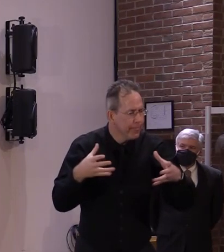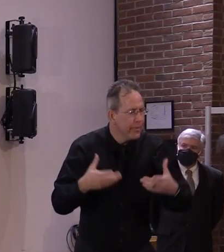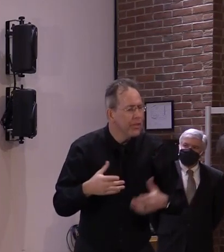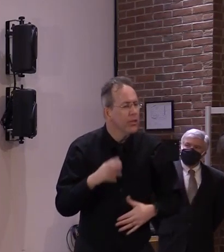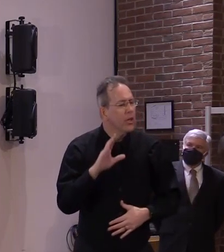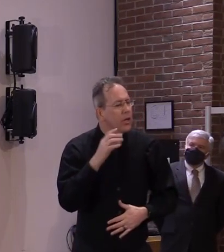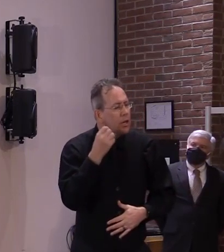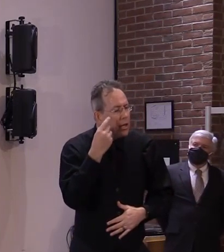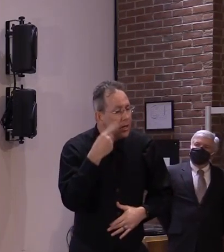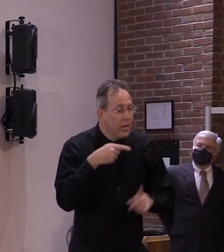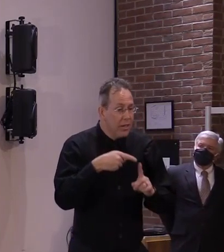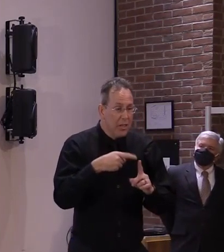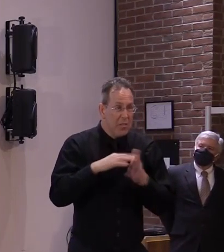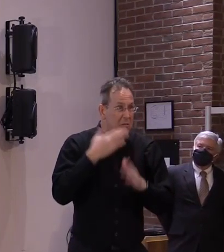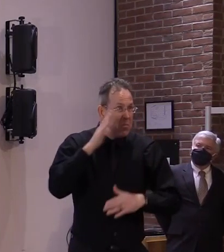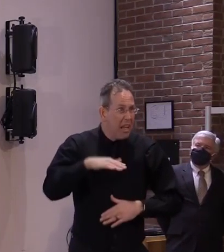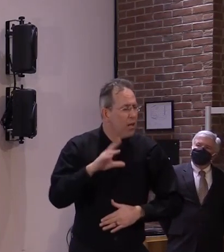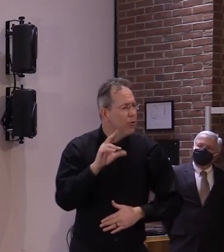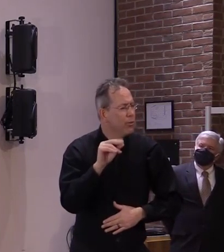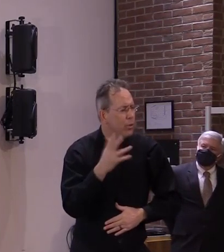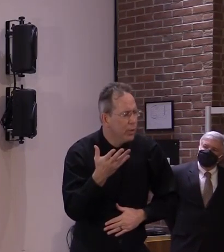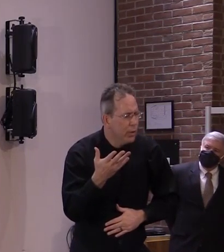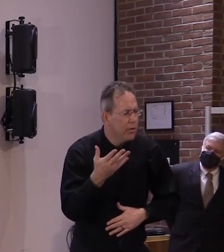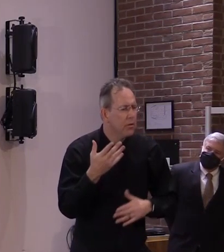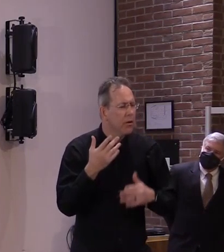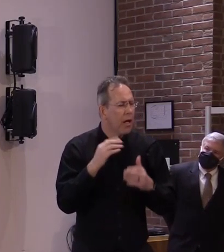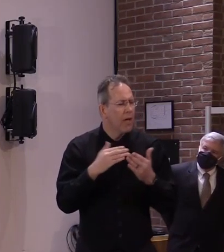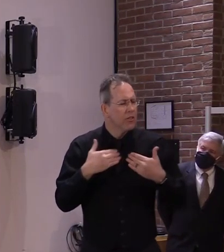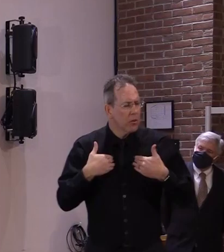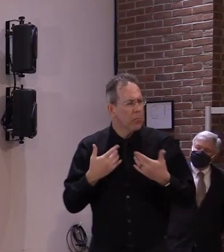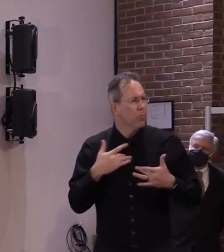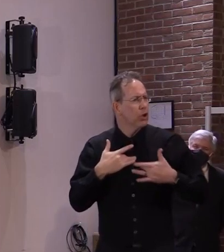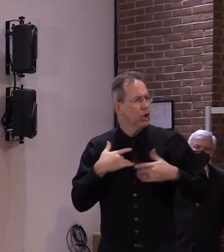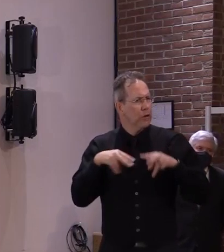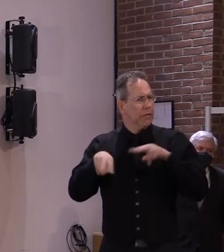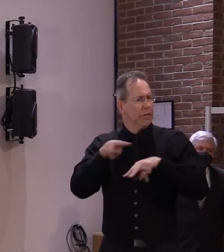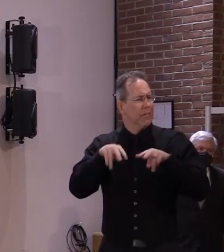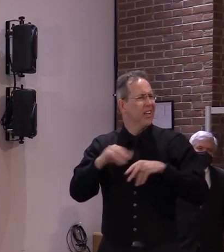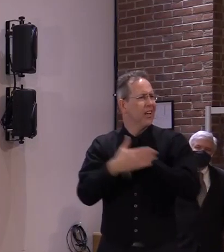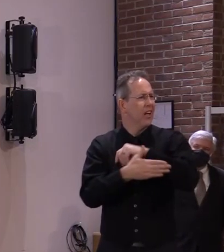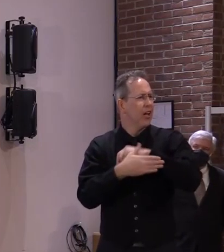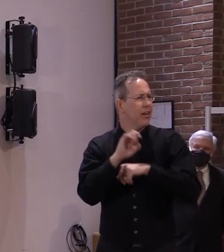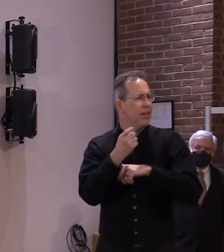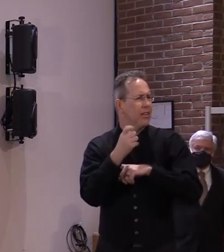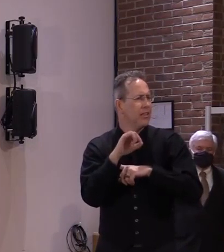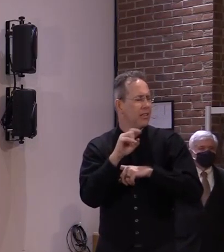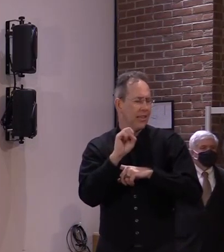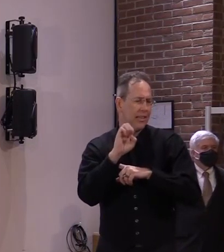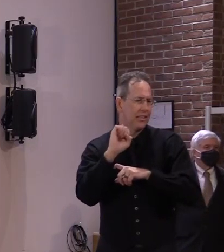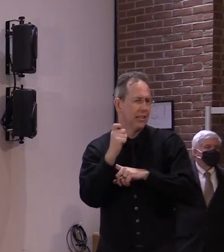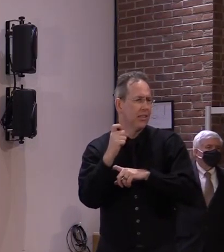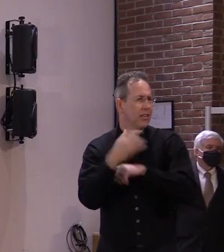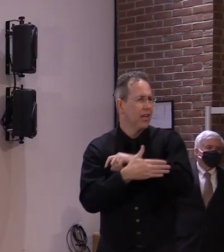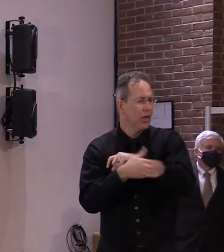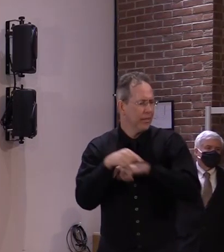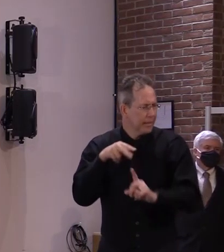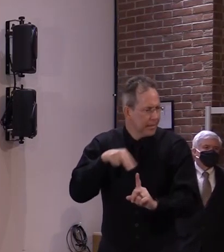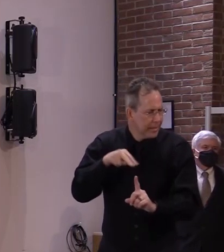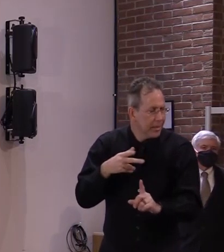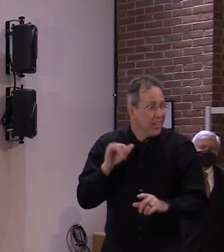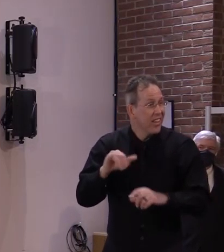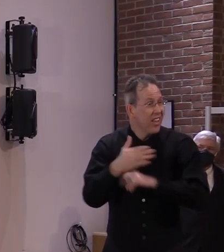concern. They had been a concerning county a number of months ago, and things seemed to go very nicely there. So